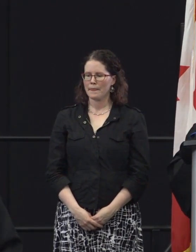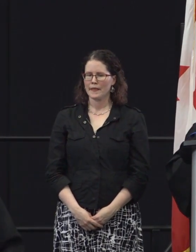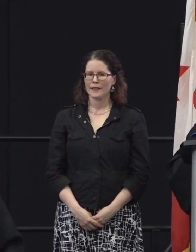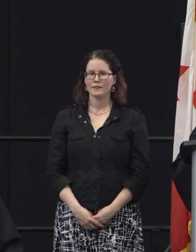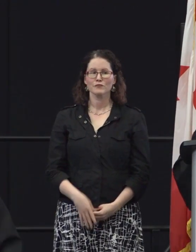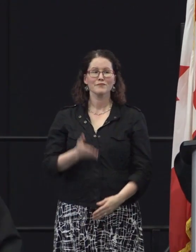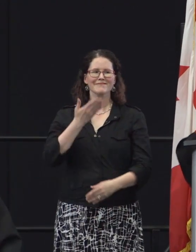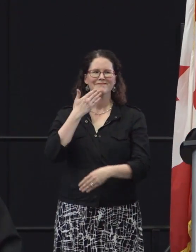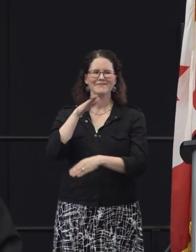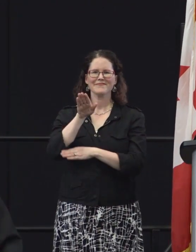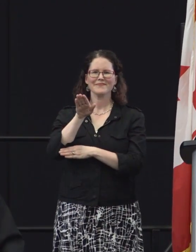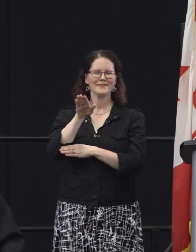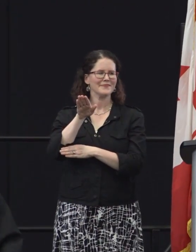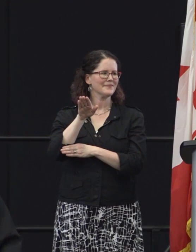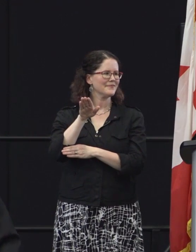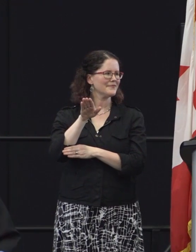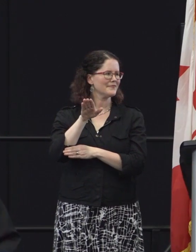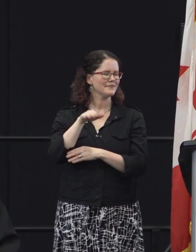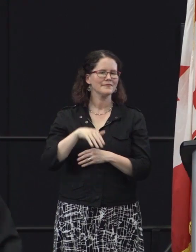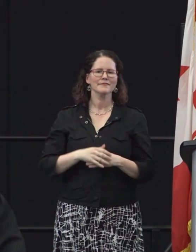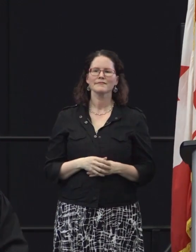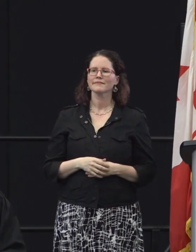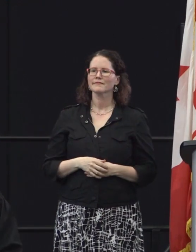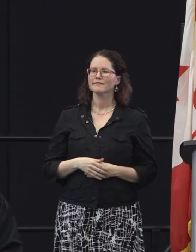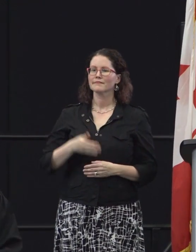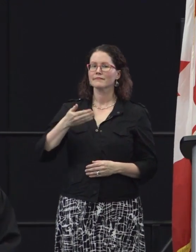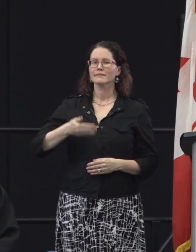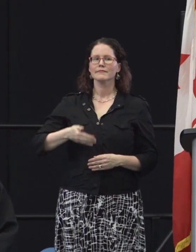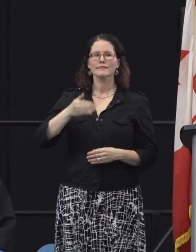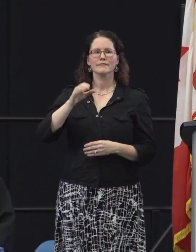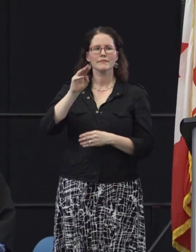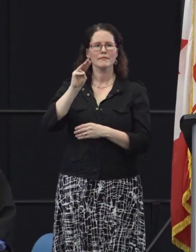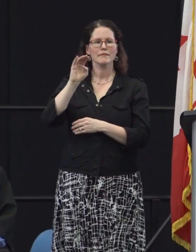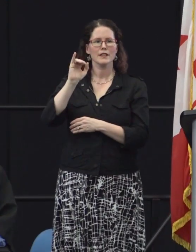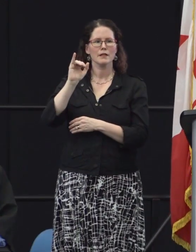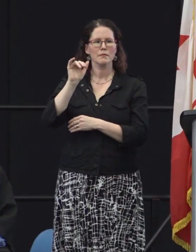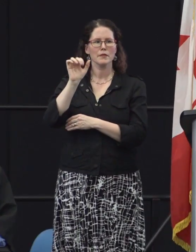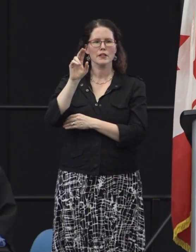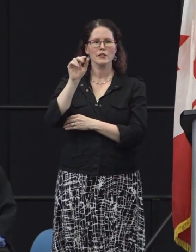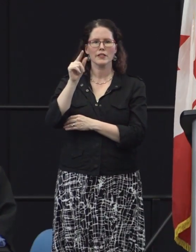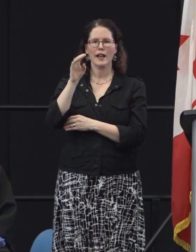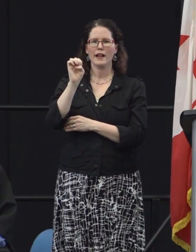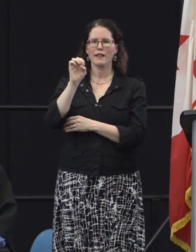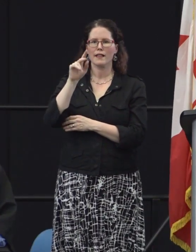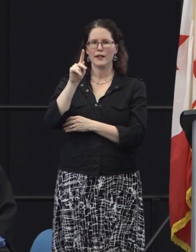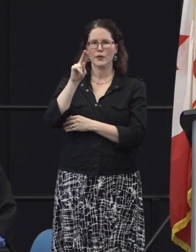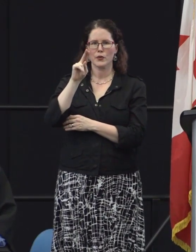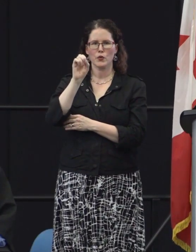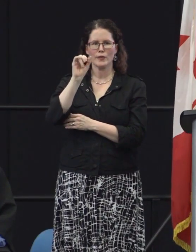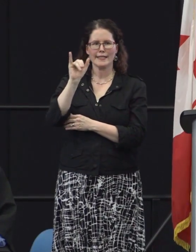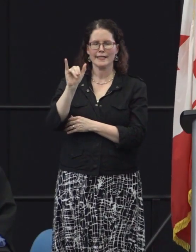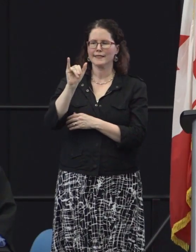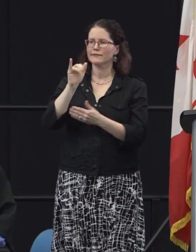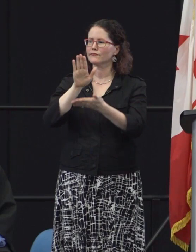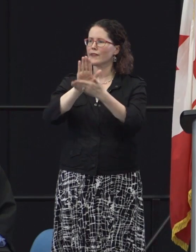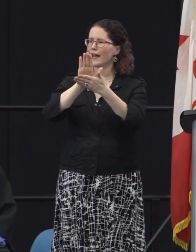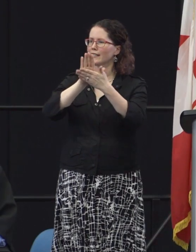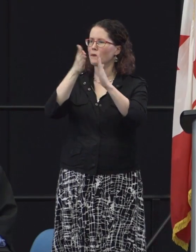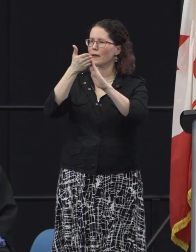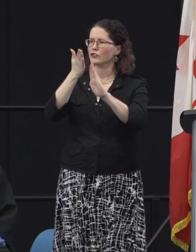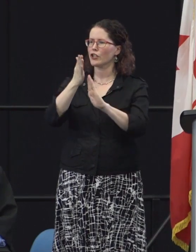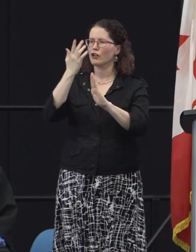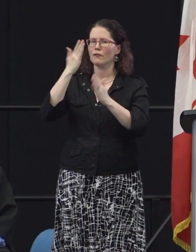Good afternoon. My name's Michelle Kuzi, and I'm the Academic Chair for the School of Health and Human